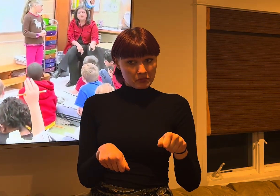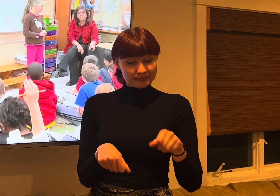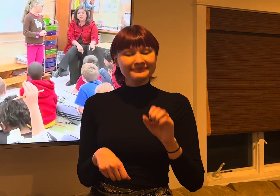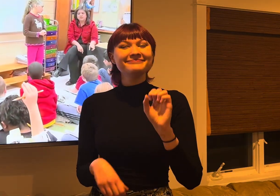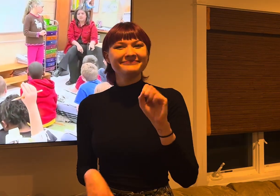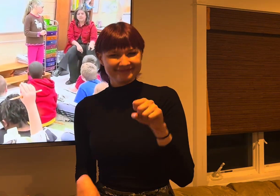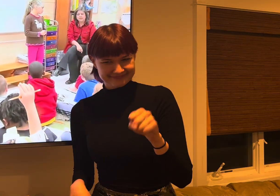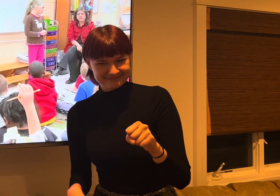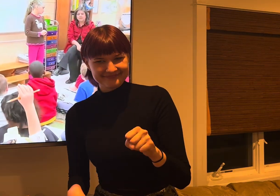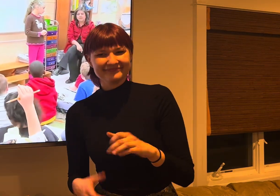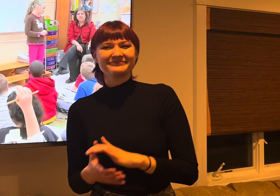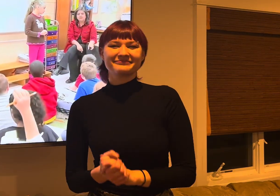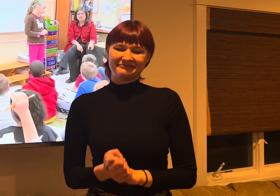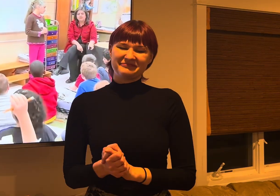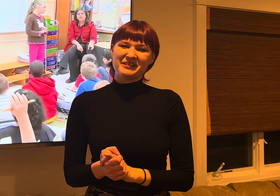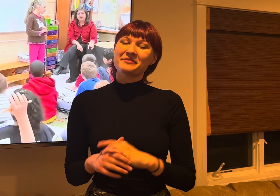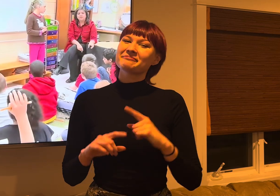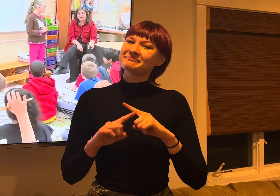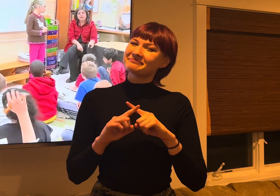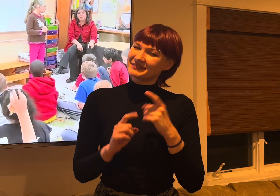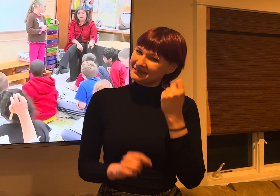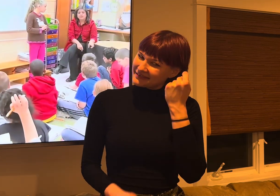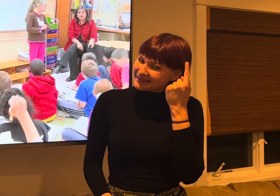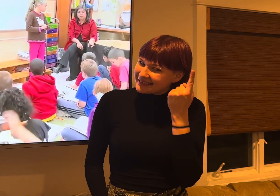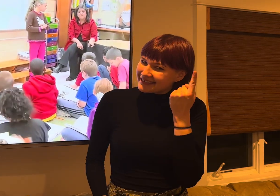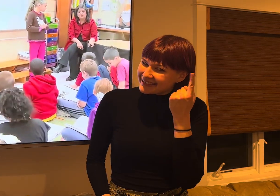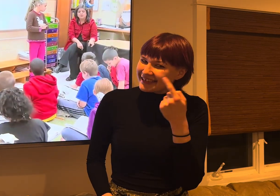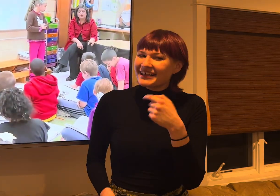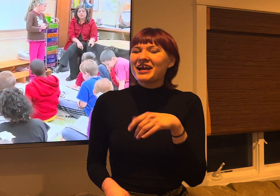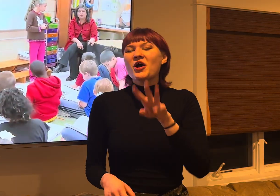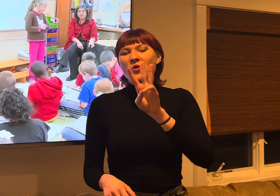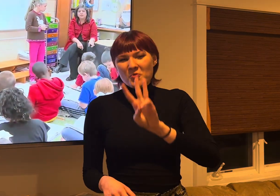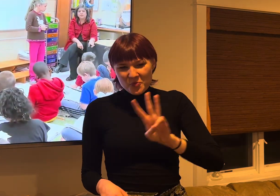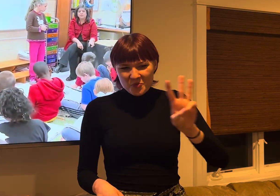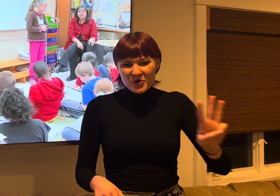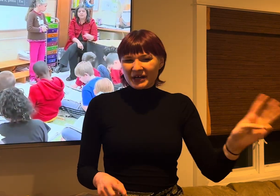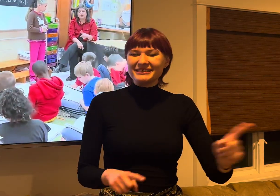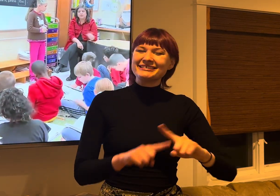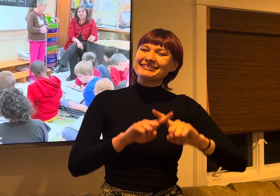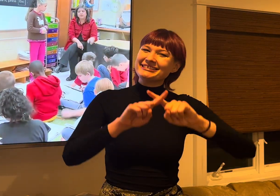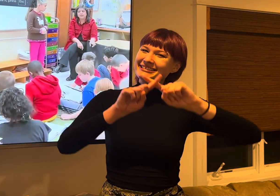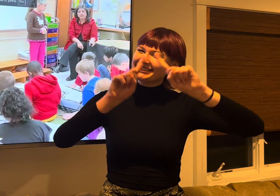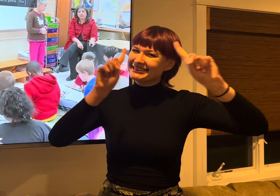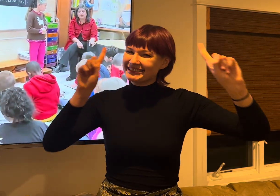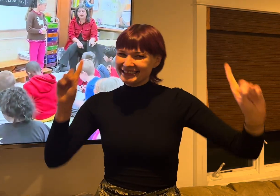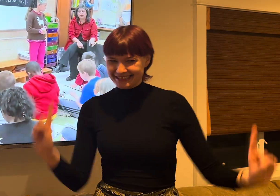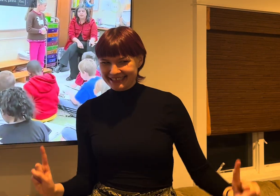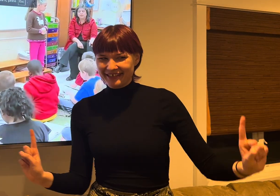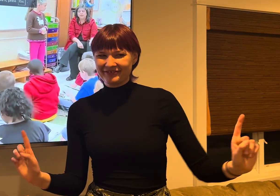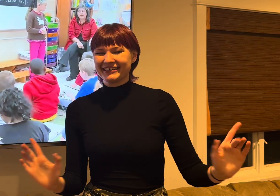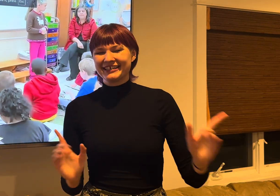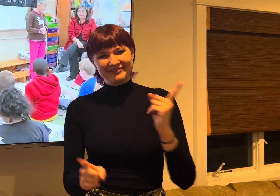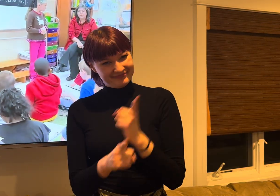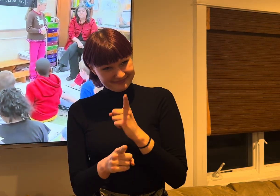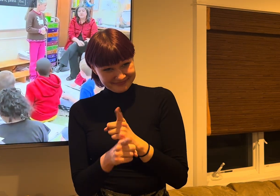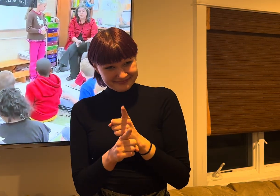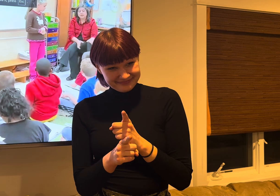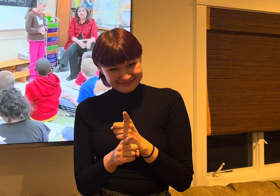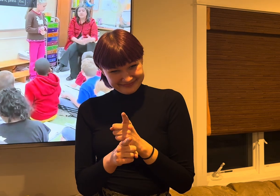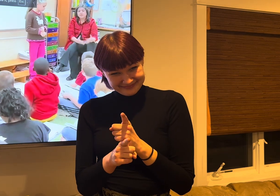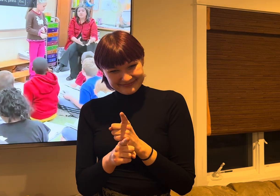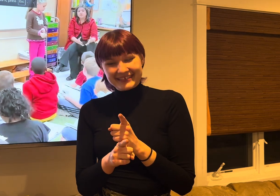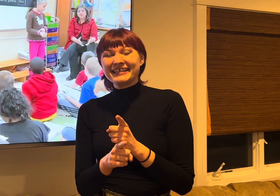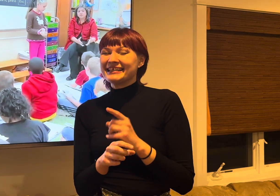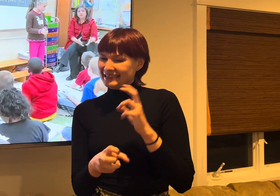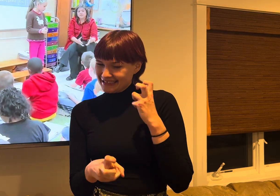really different to read a website, isn't it? So be very careful and mindful of what you're reading on the website and where you're clicking. Okay? So can